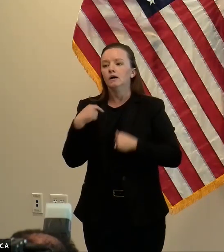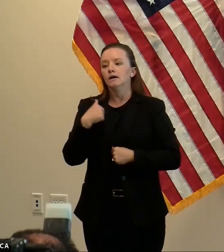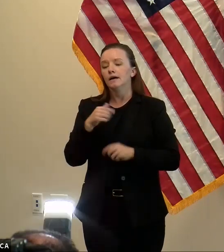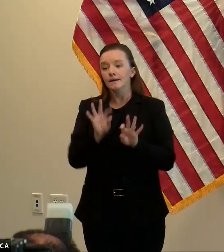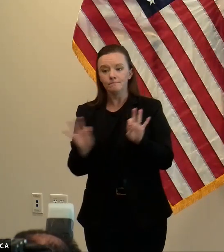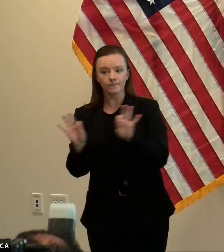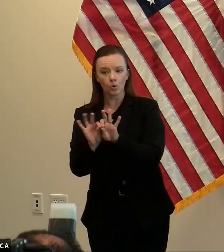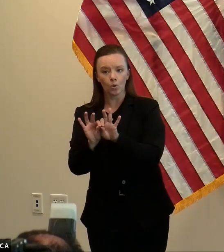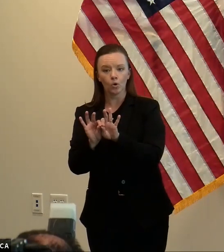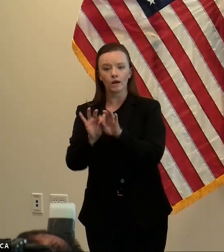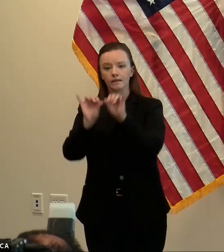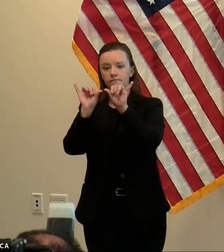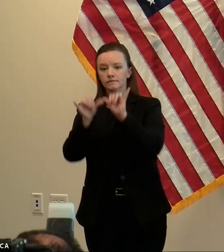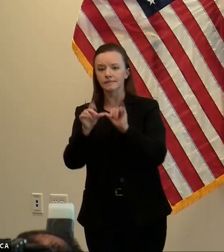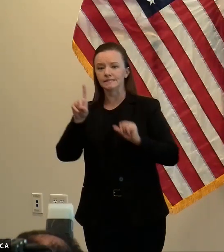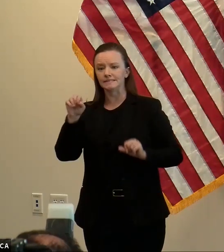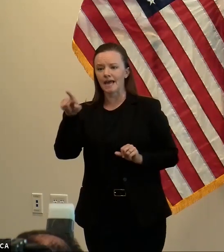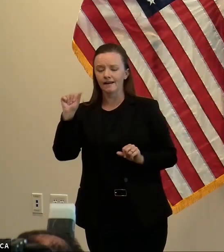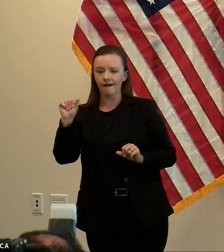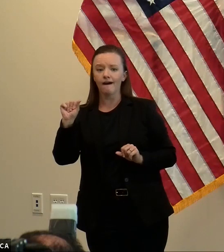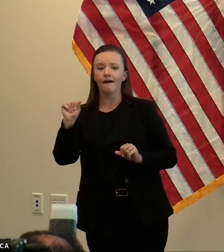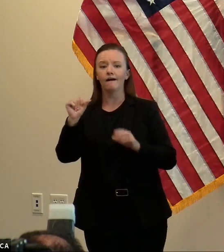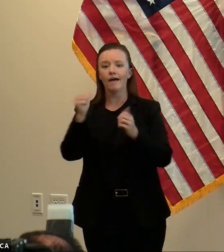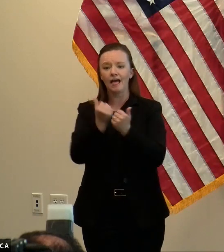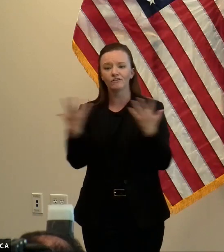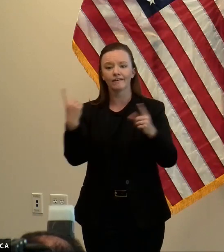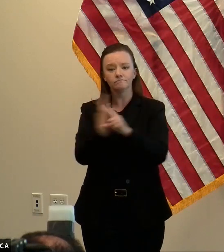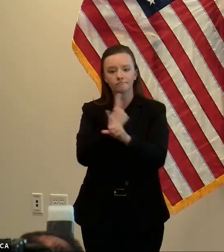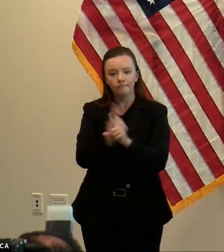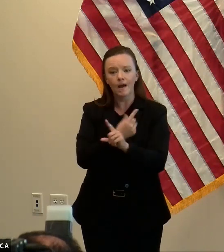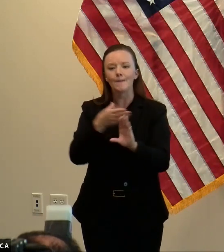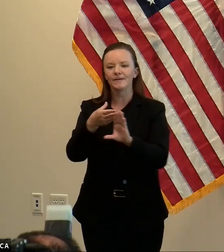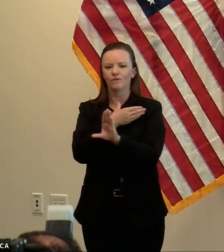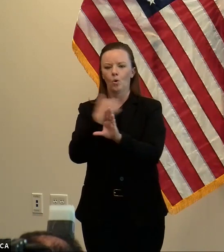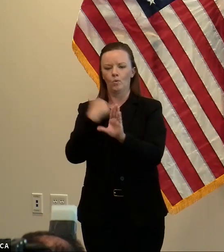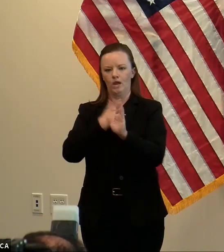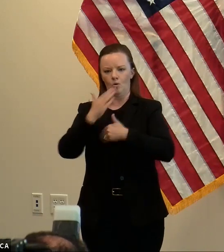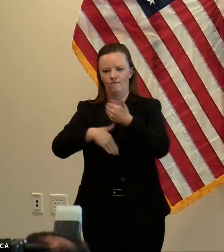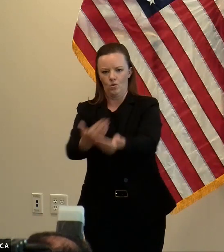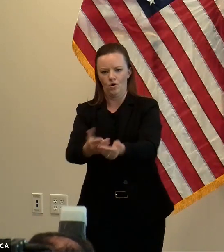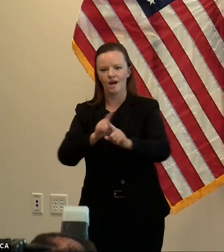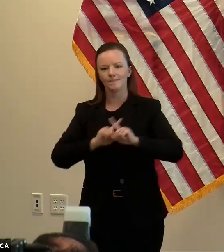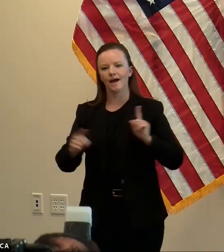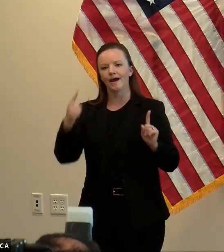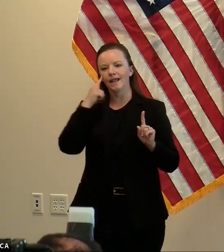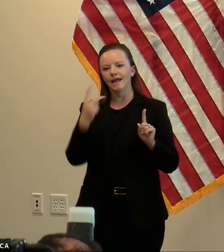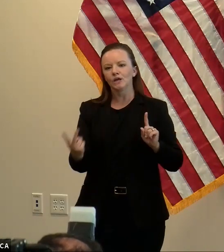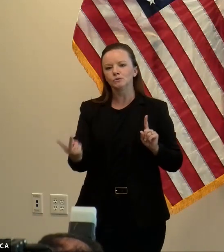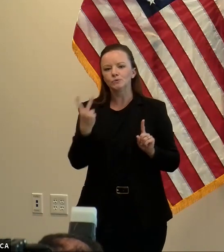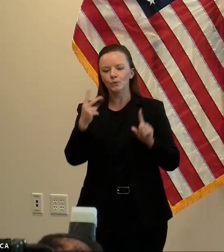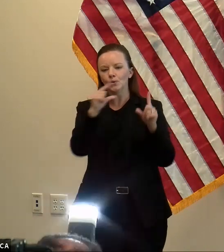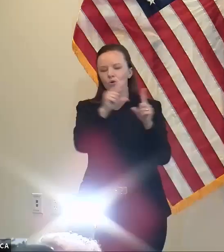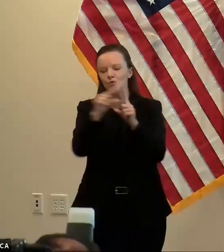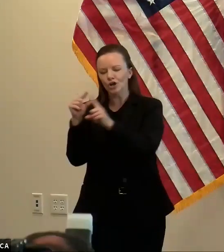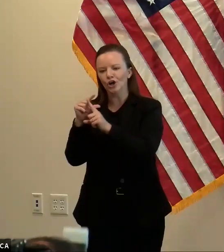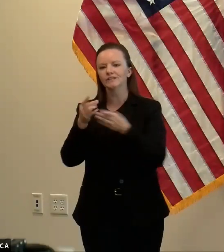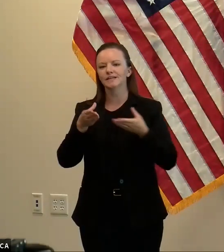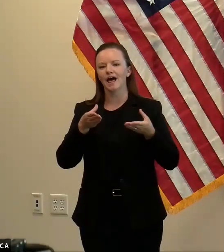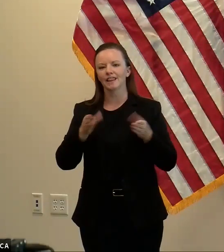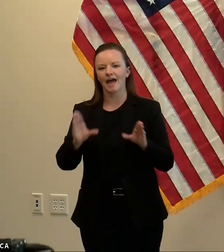the metrics and the data are proper before we were able to go forward. But I think 2 words that would allow